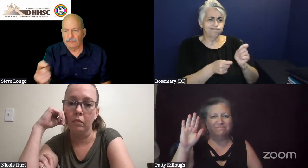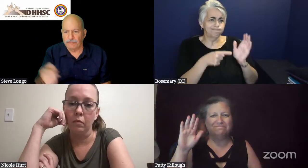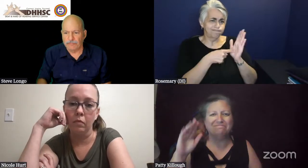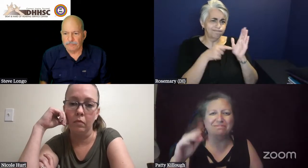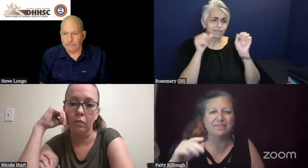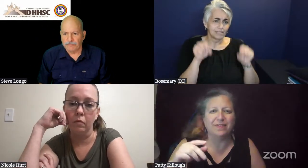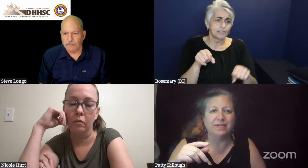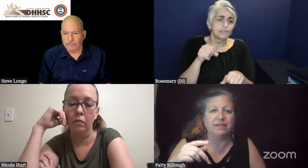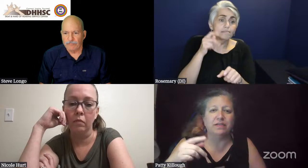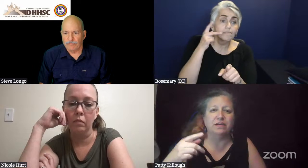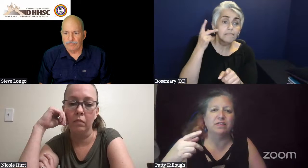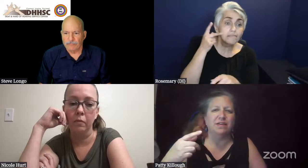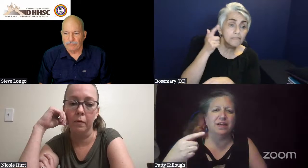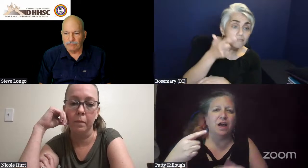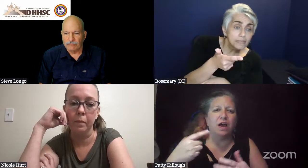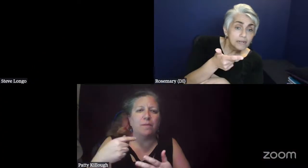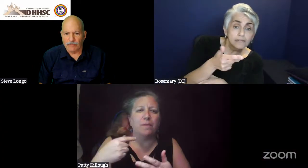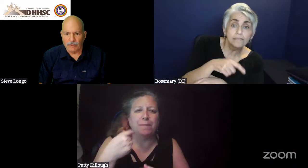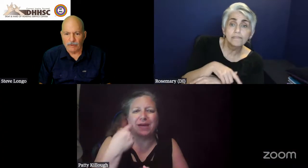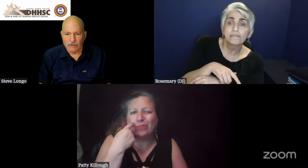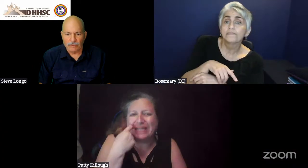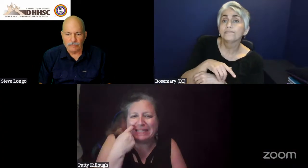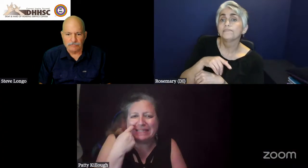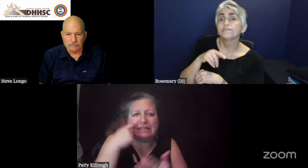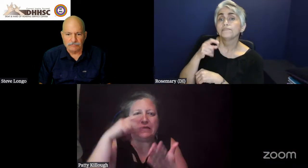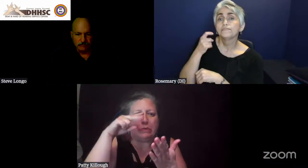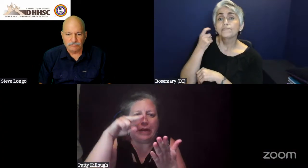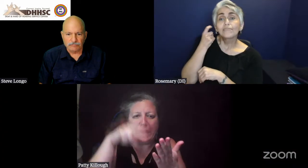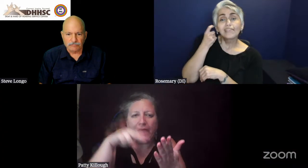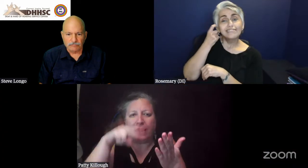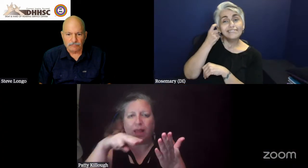in the policies. It's a lot easier to modify that, Patty.